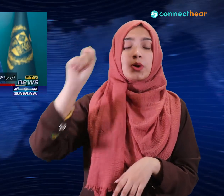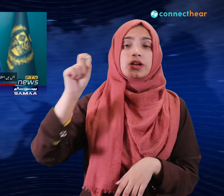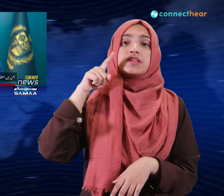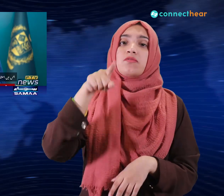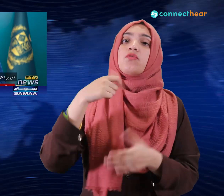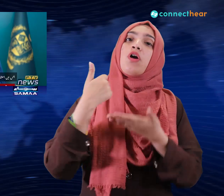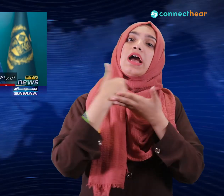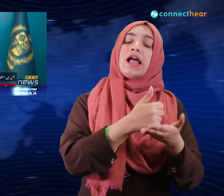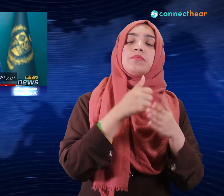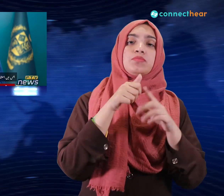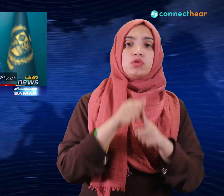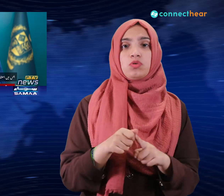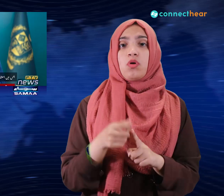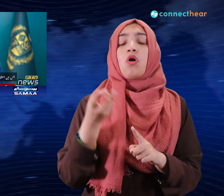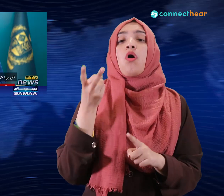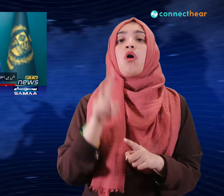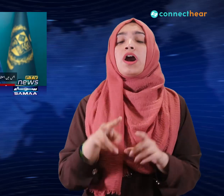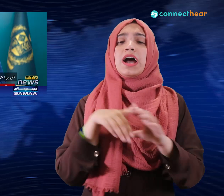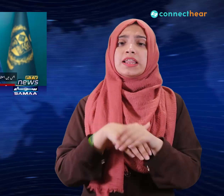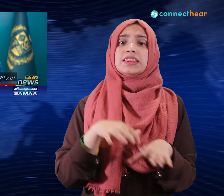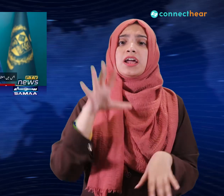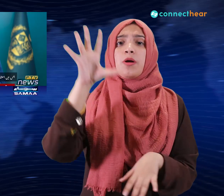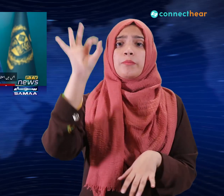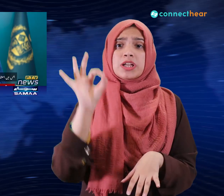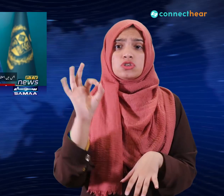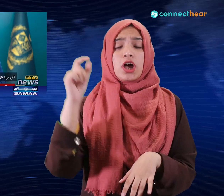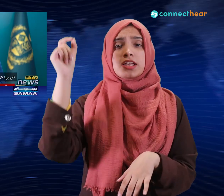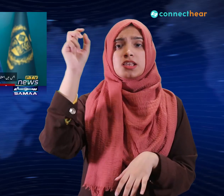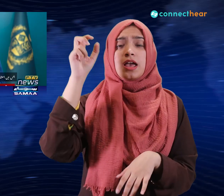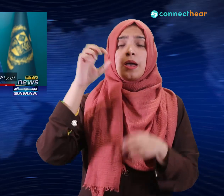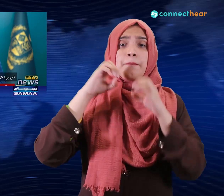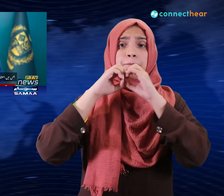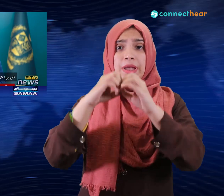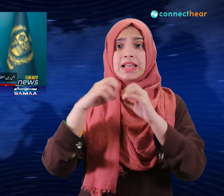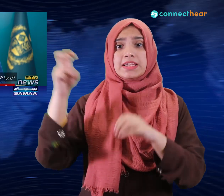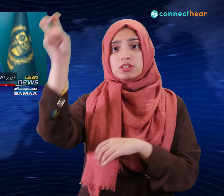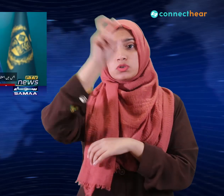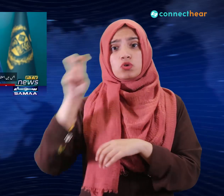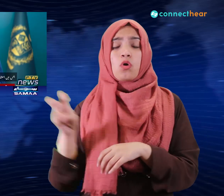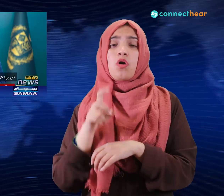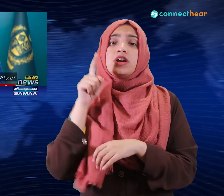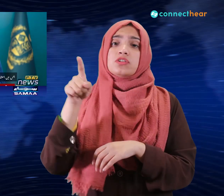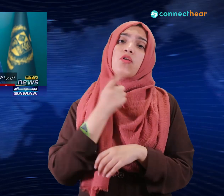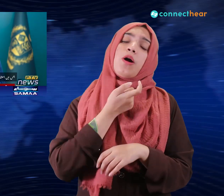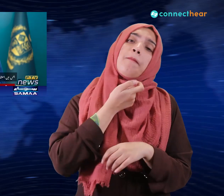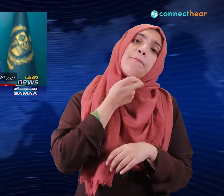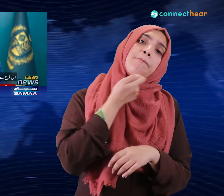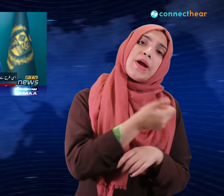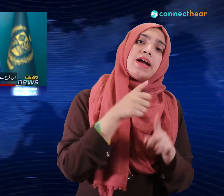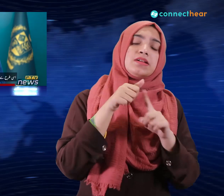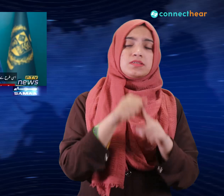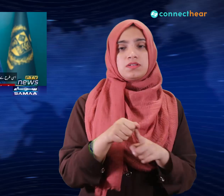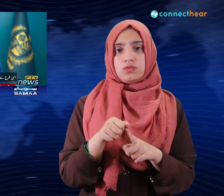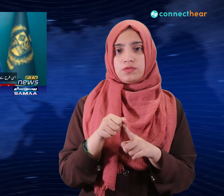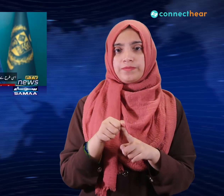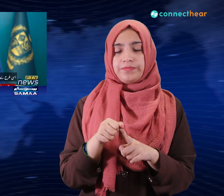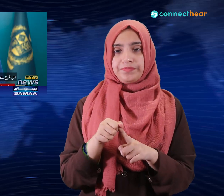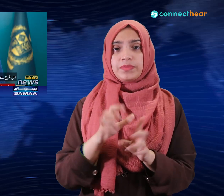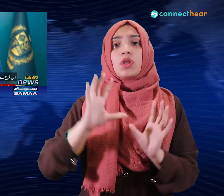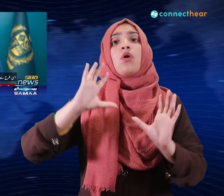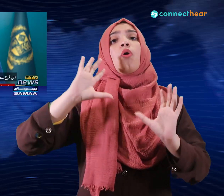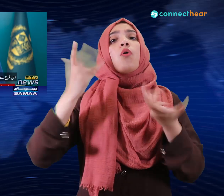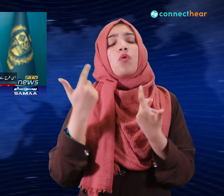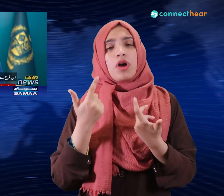advanced IDA 20 window of $50 billion must be fulfilled.